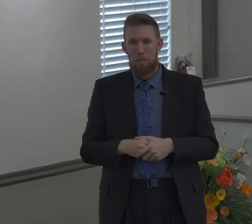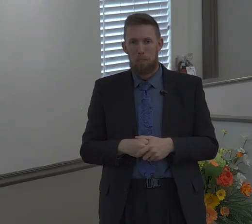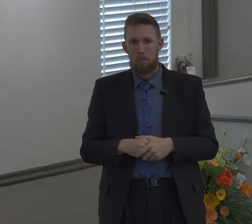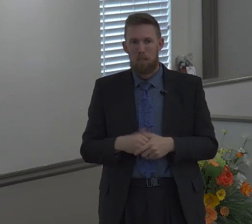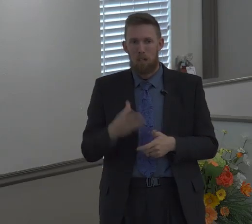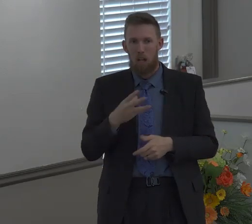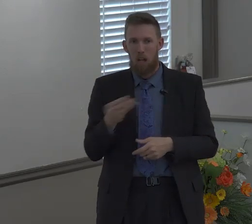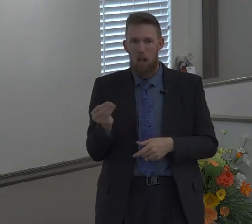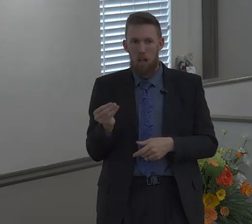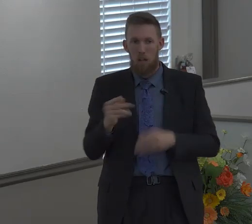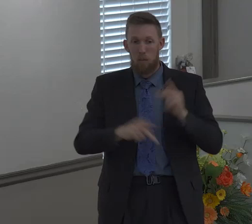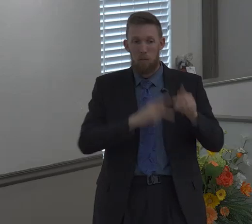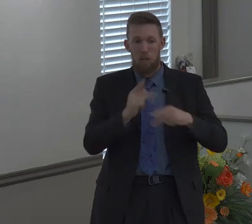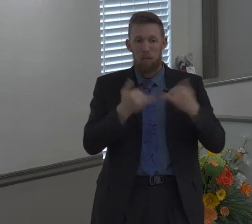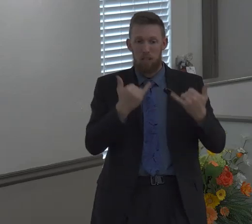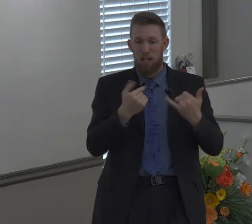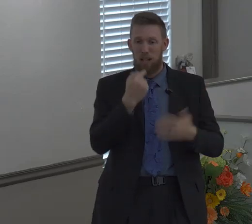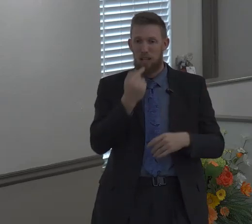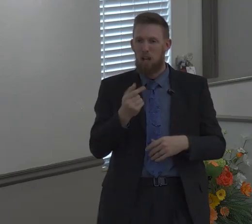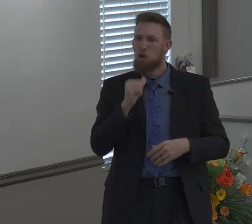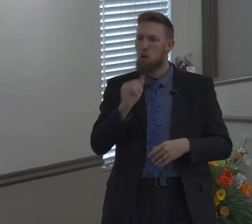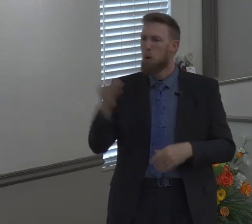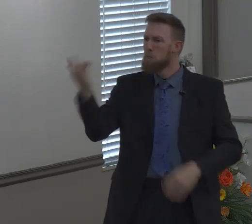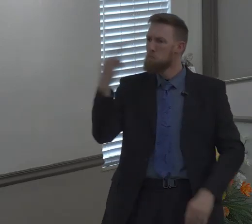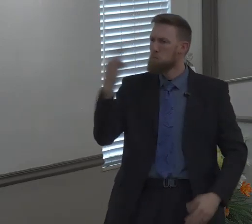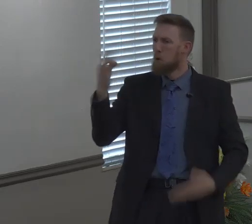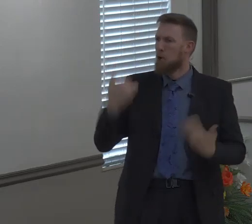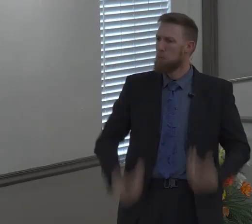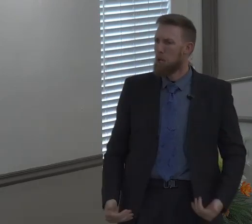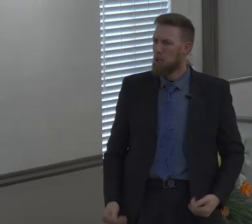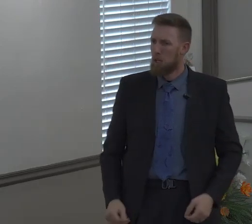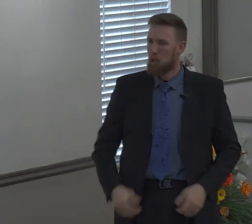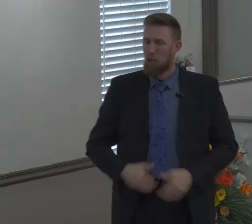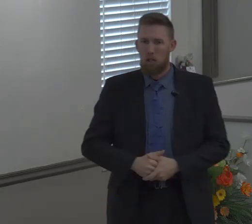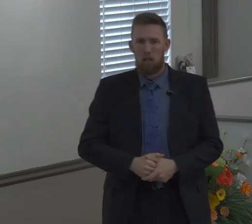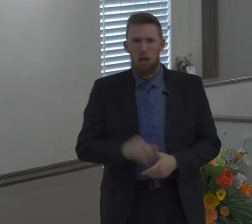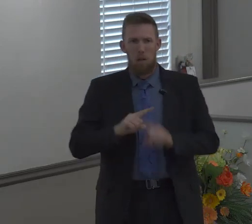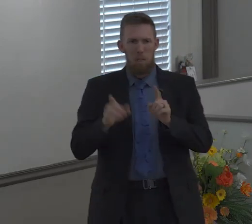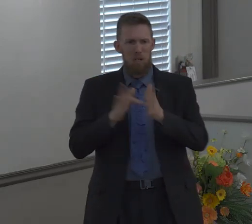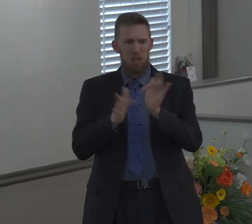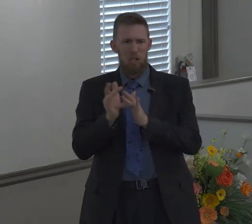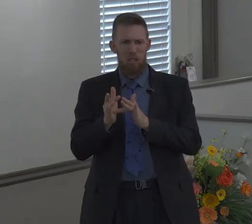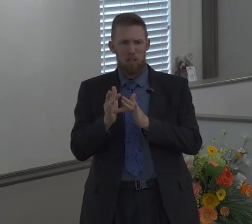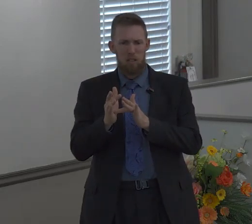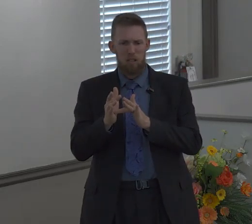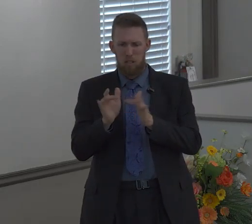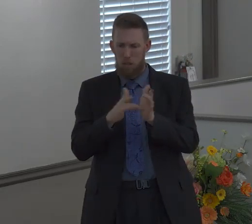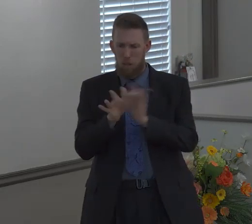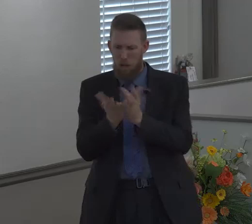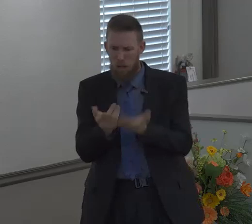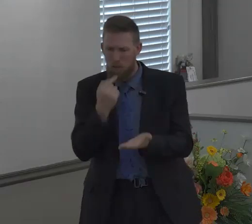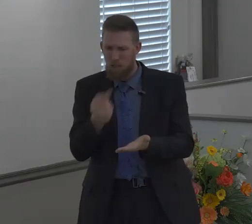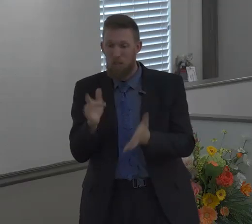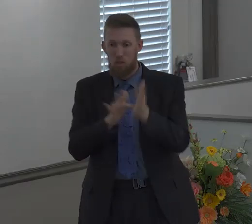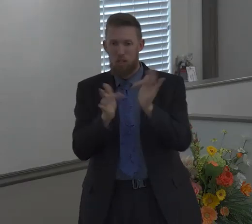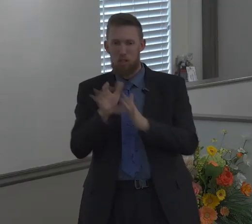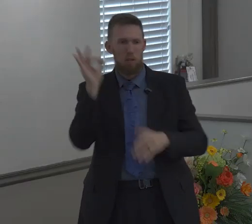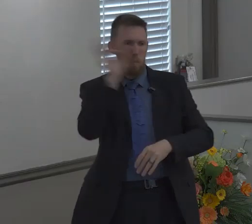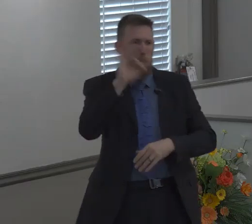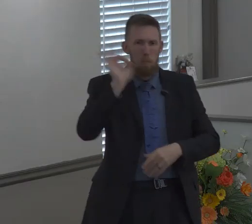anathema. Don't preach to me. Wait a minute. The Bible says that Jesus went preaching